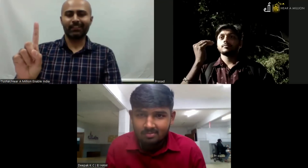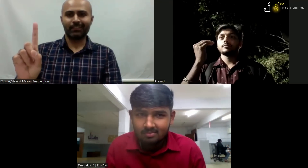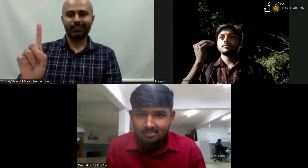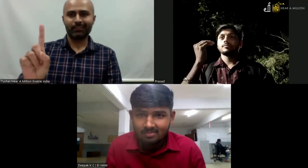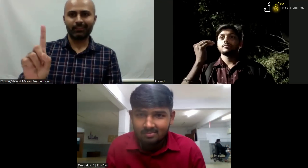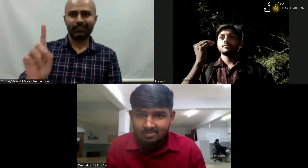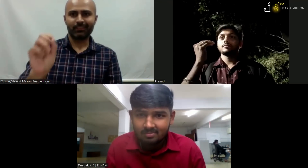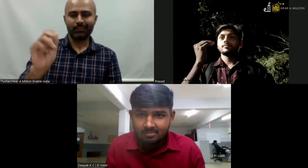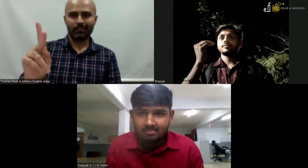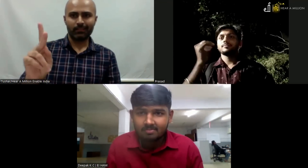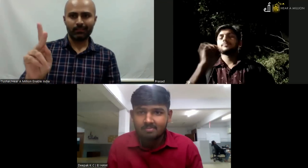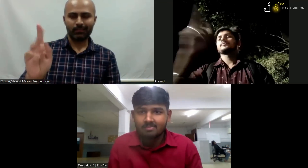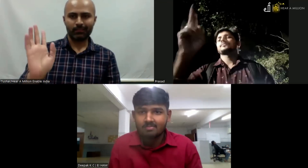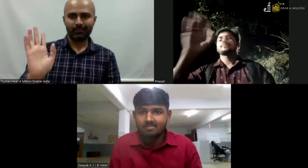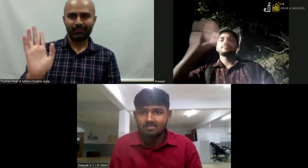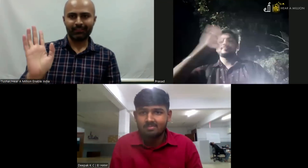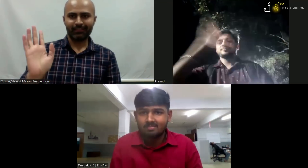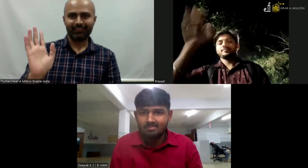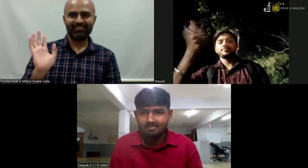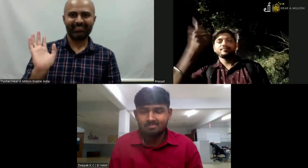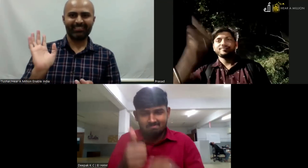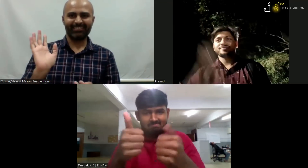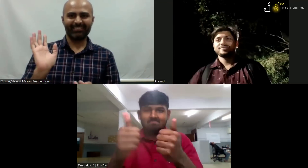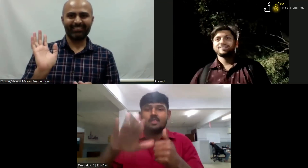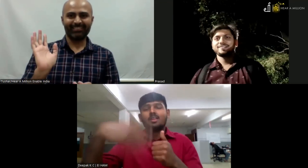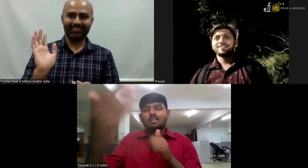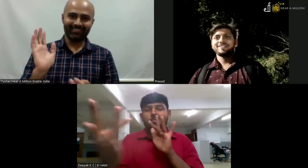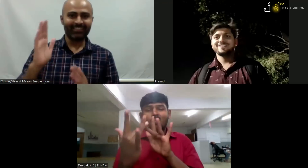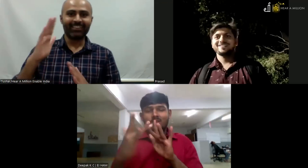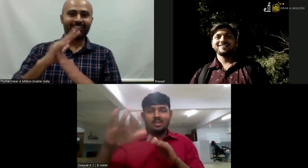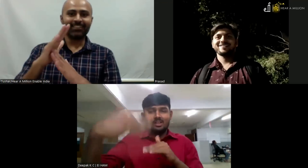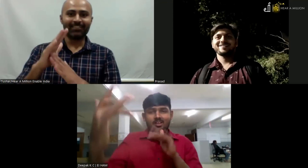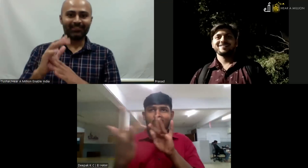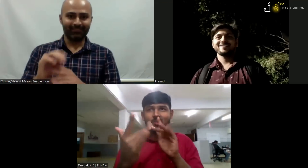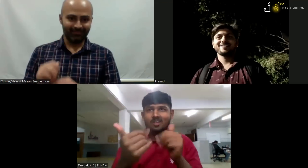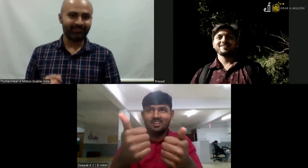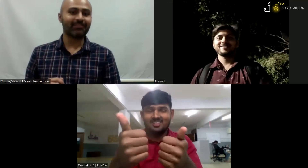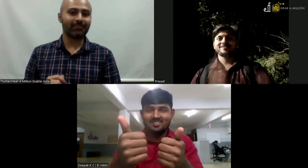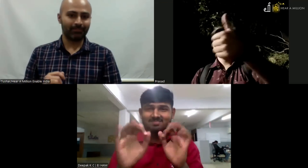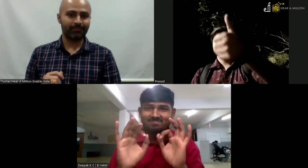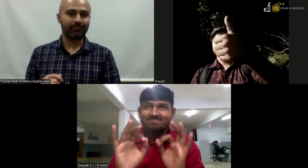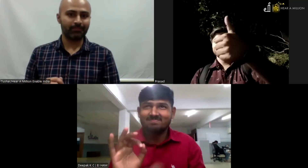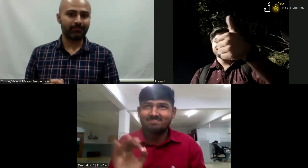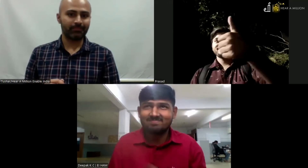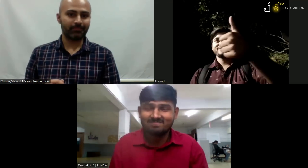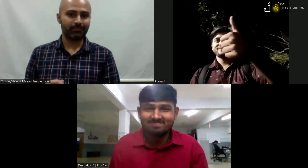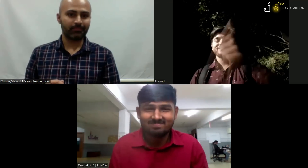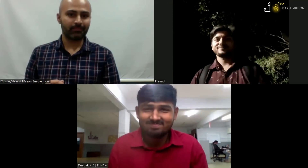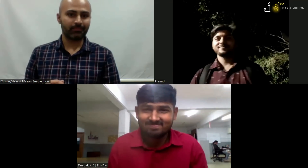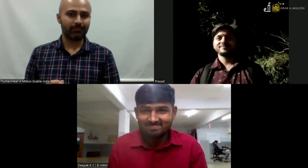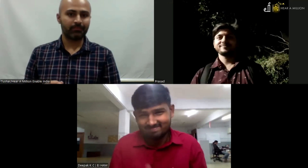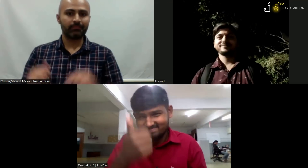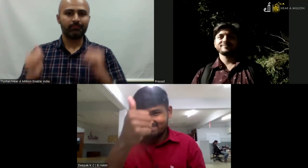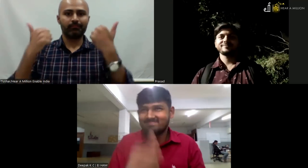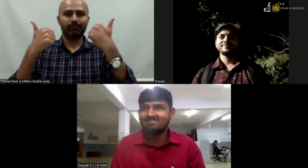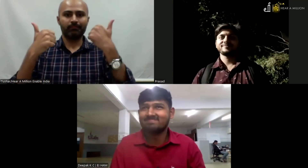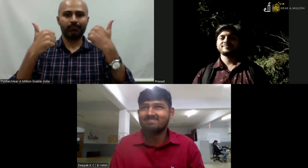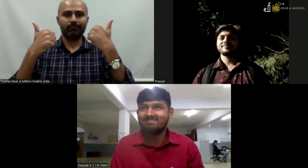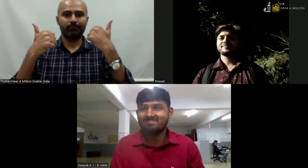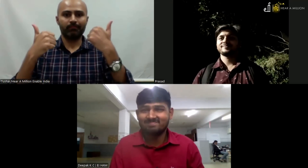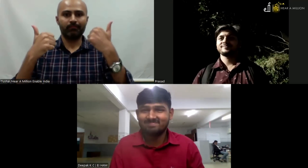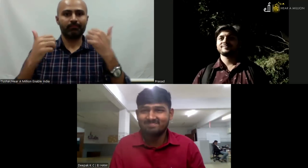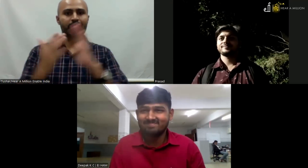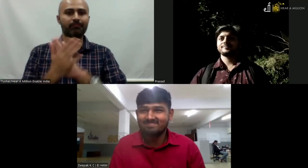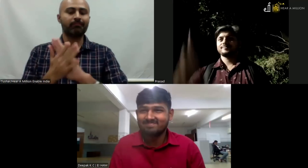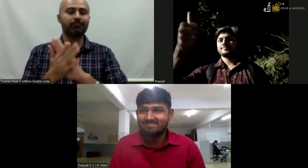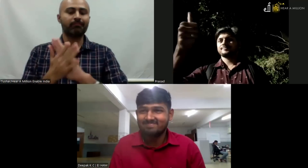Tushar says, Prasad, I'm sorry, but you have to restrict your question to only one question because there are others also. Deepak says, thank you so much, Prasad.